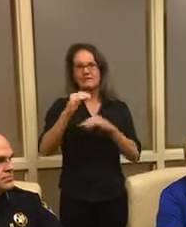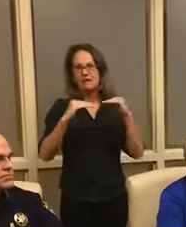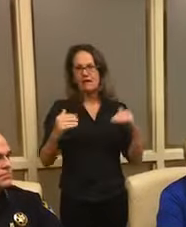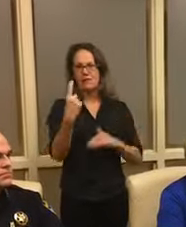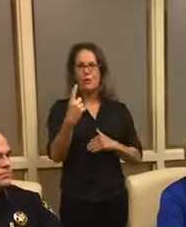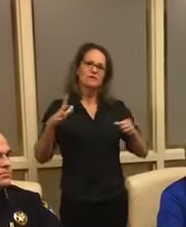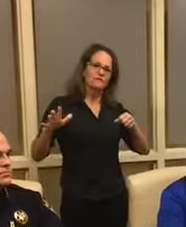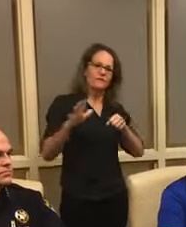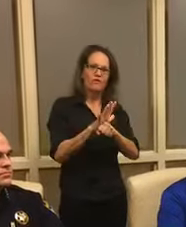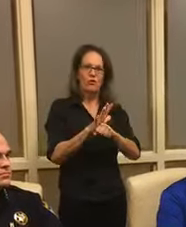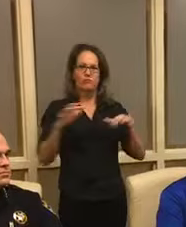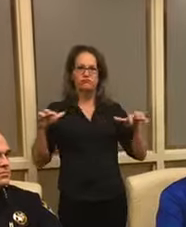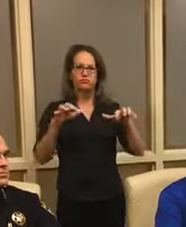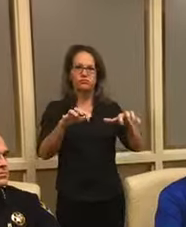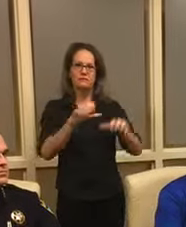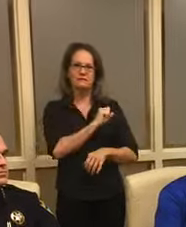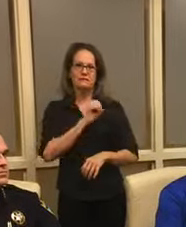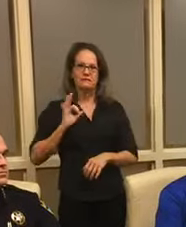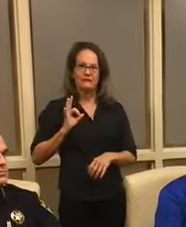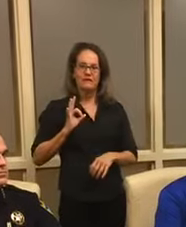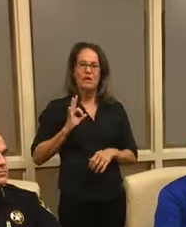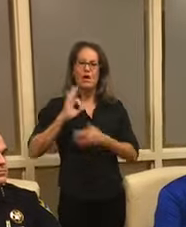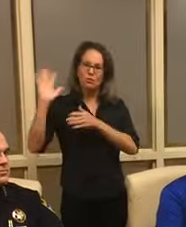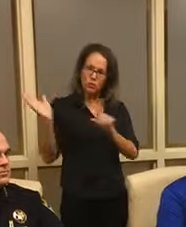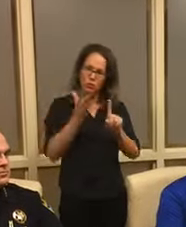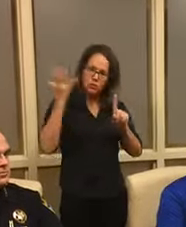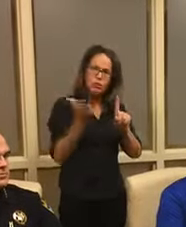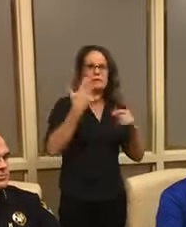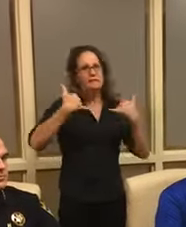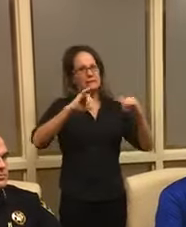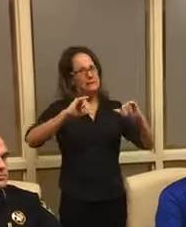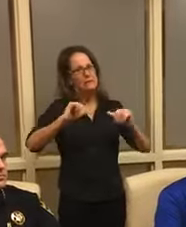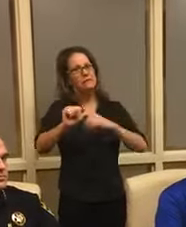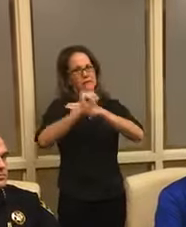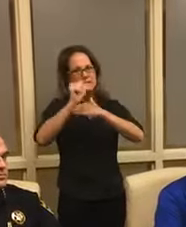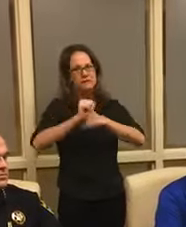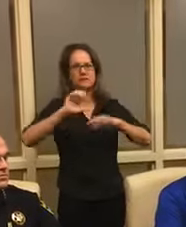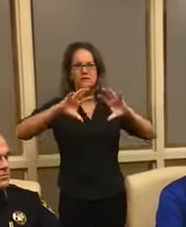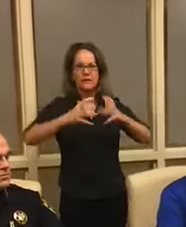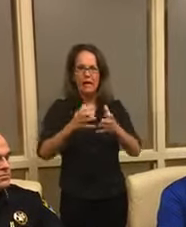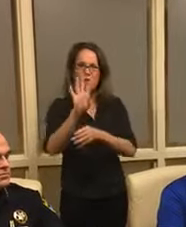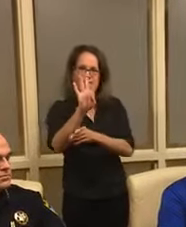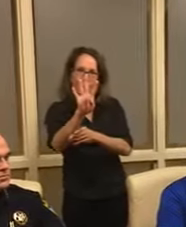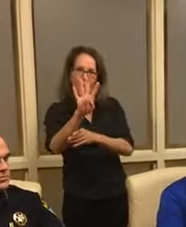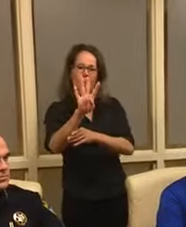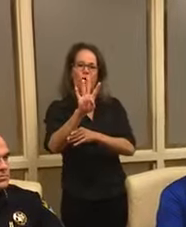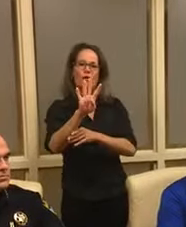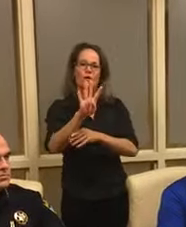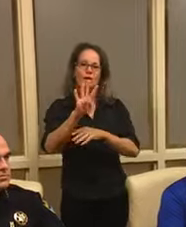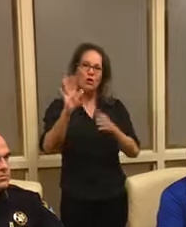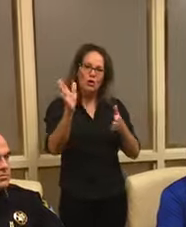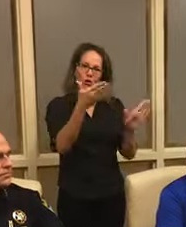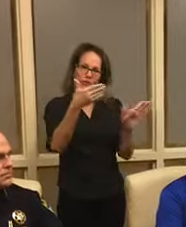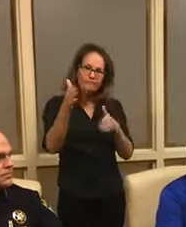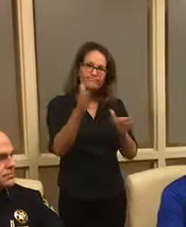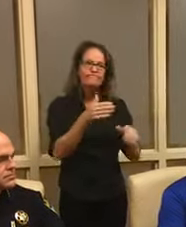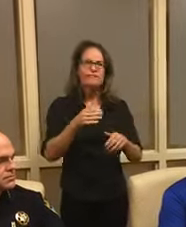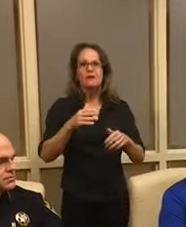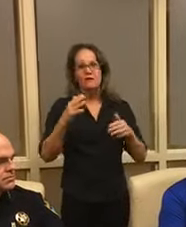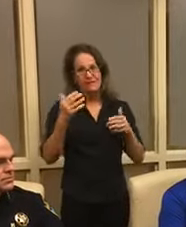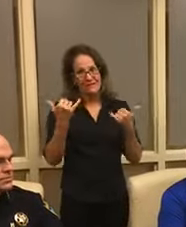full activation. The storm is still a dangerous category four storm. We are beginning to experience some